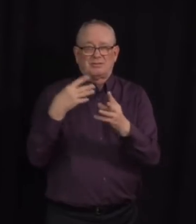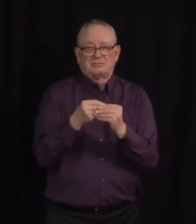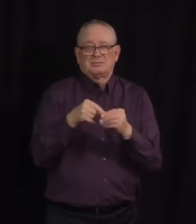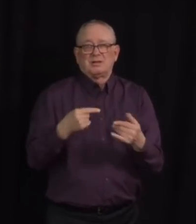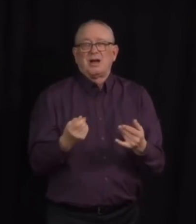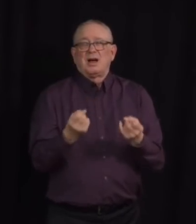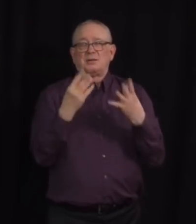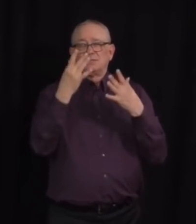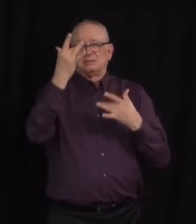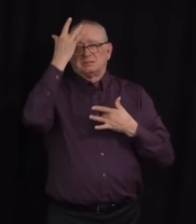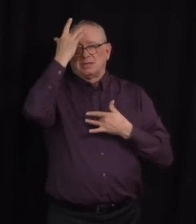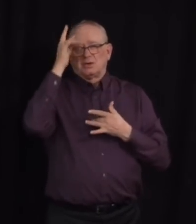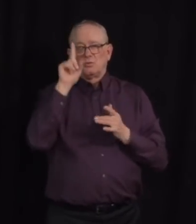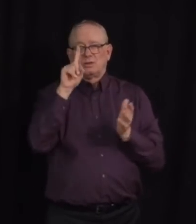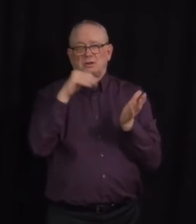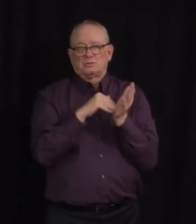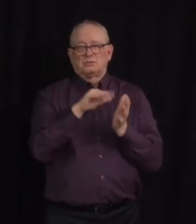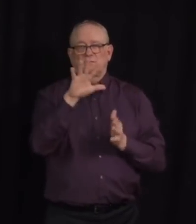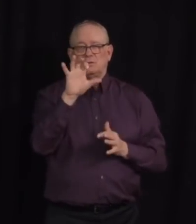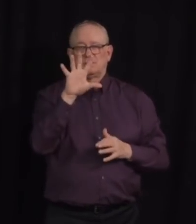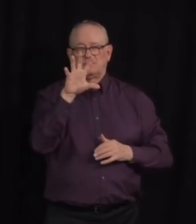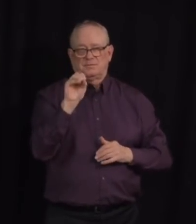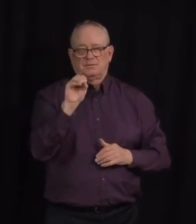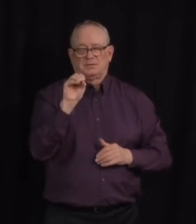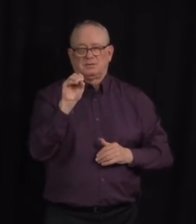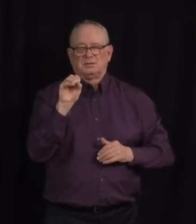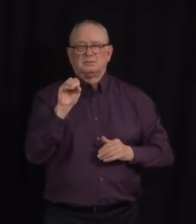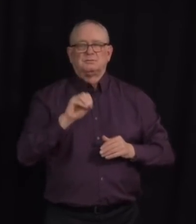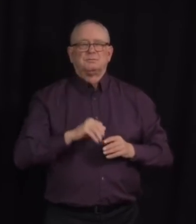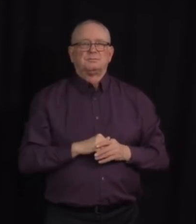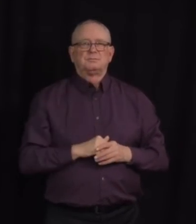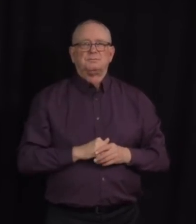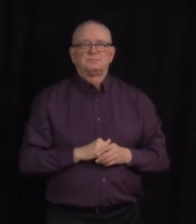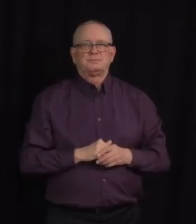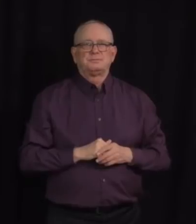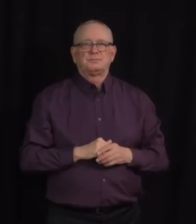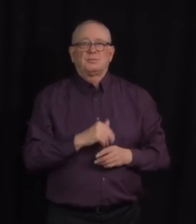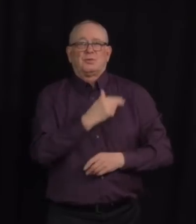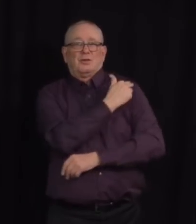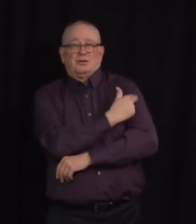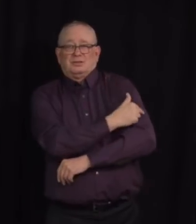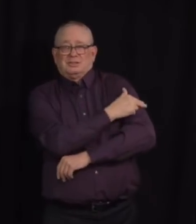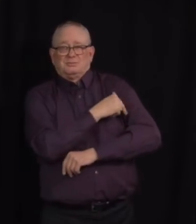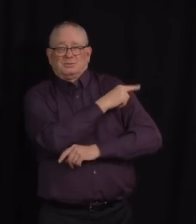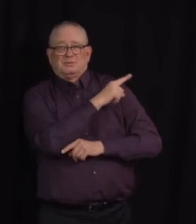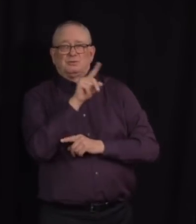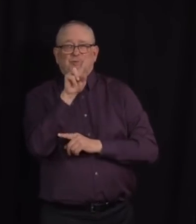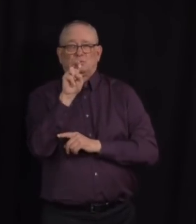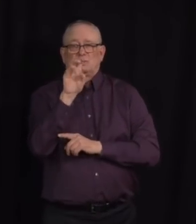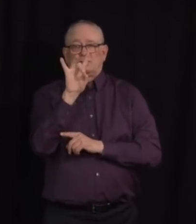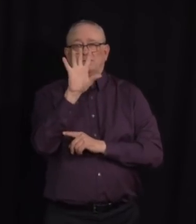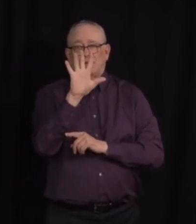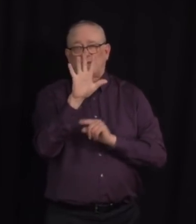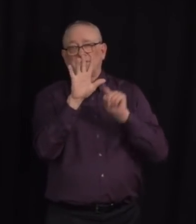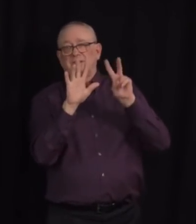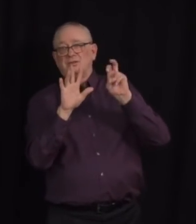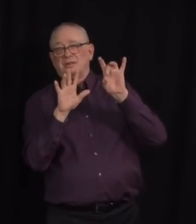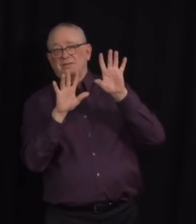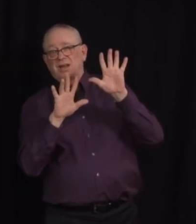11th. There are 285 people in hospital, including 53 admitted to the ICU.